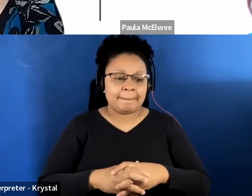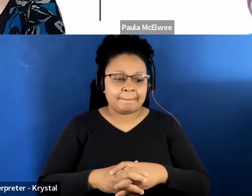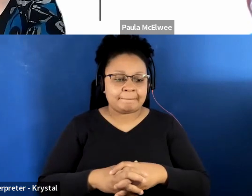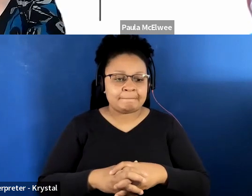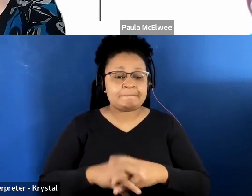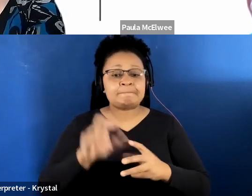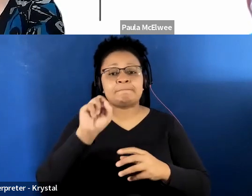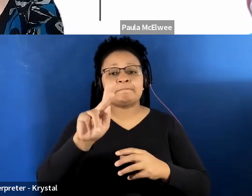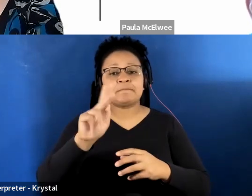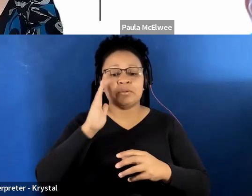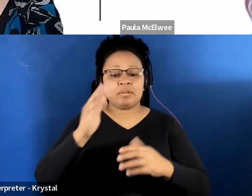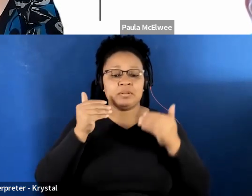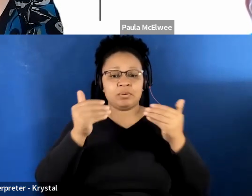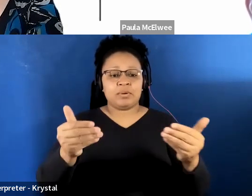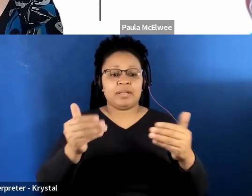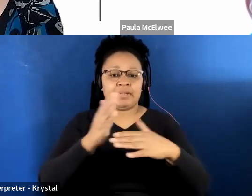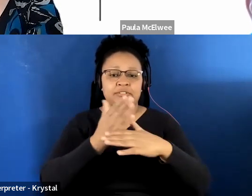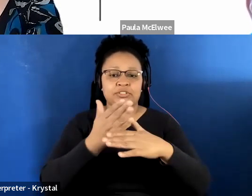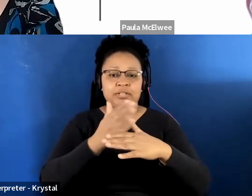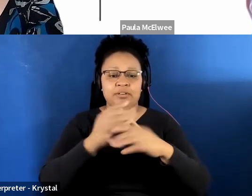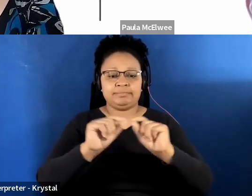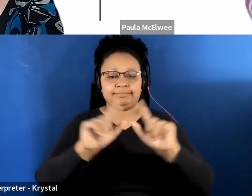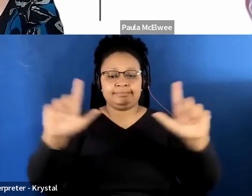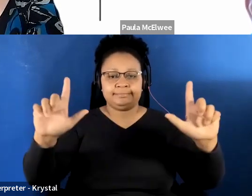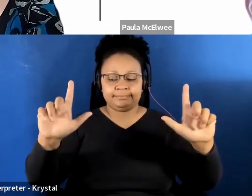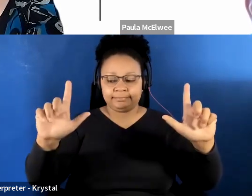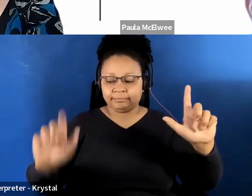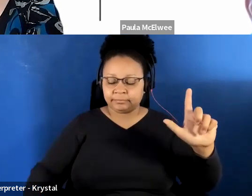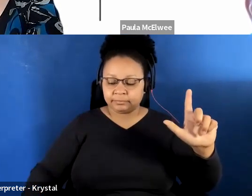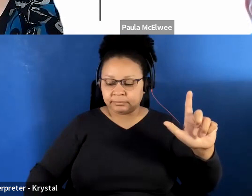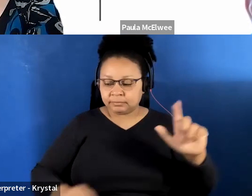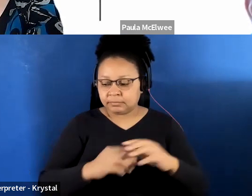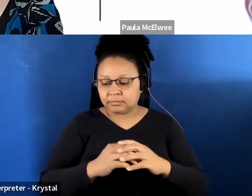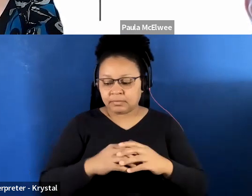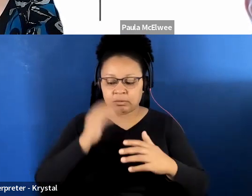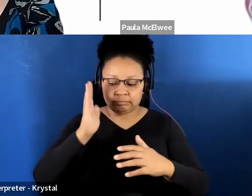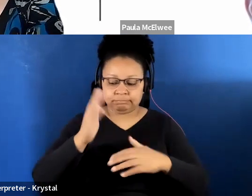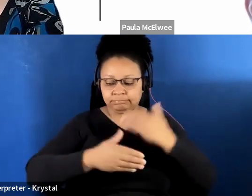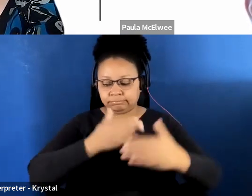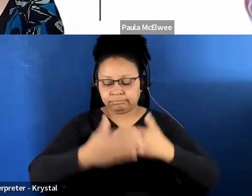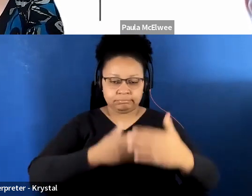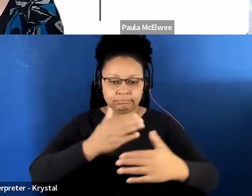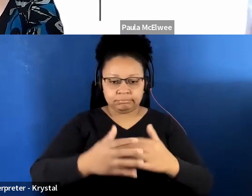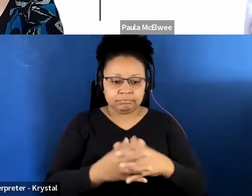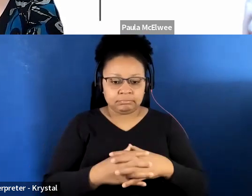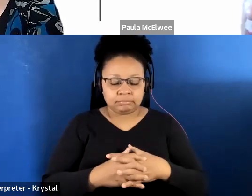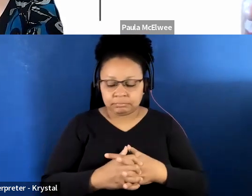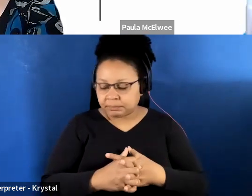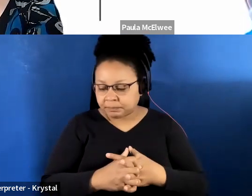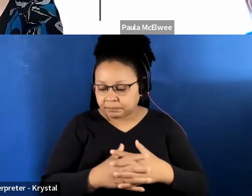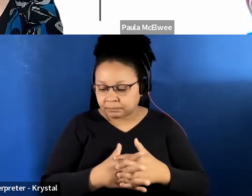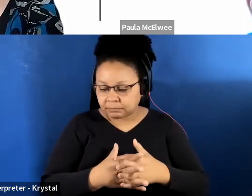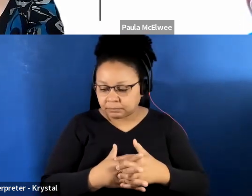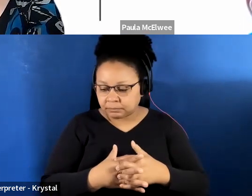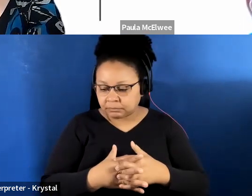All right, well, we're going to go ahead and share the screen then and go from there. I hope I've got the right screen. Let's see if